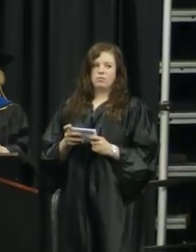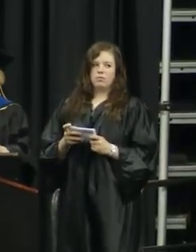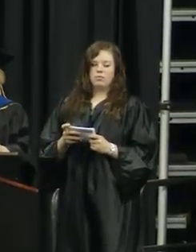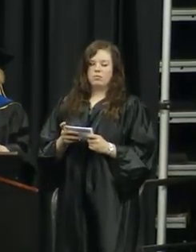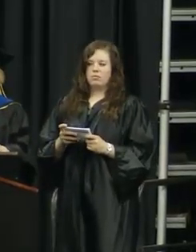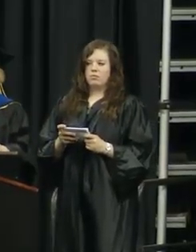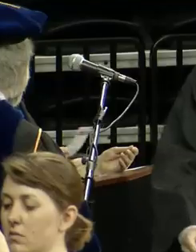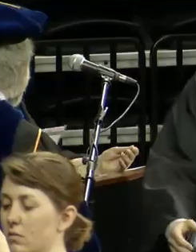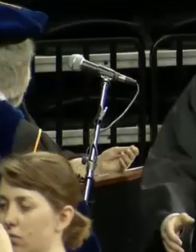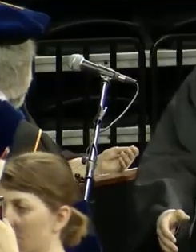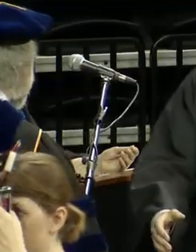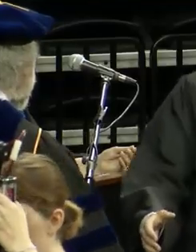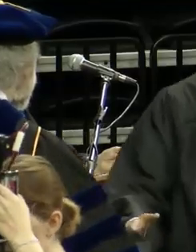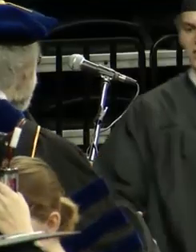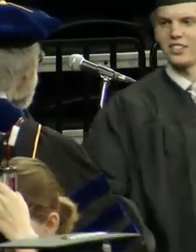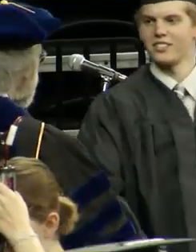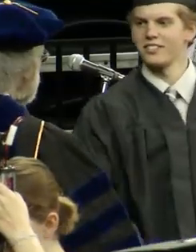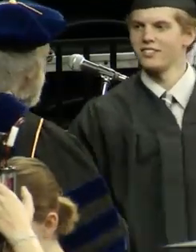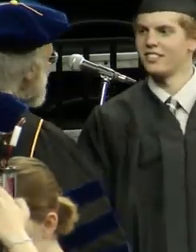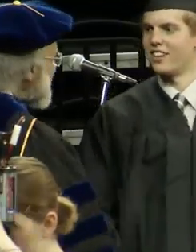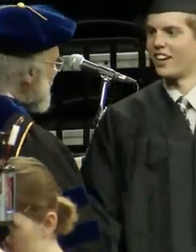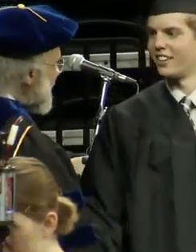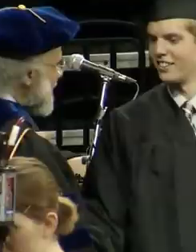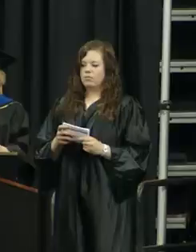Nicholas Amato.